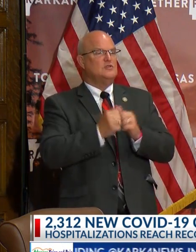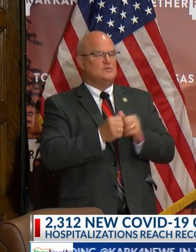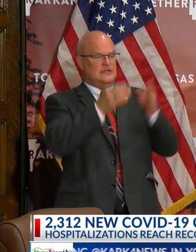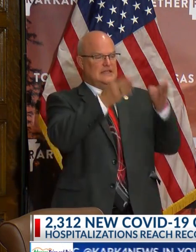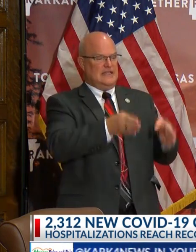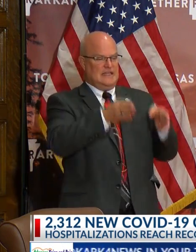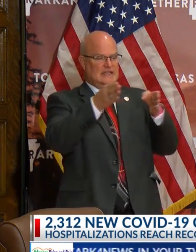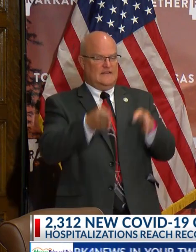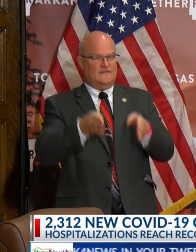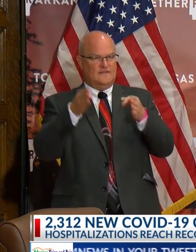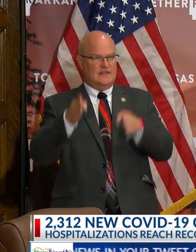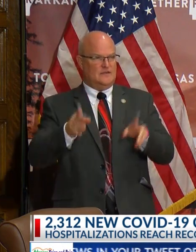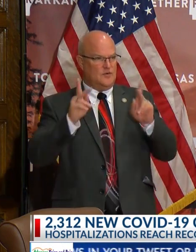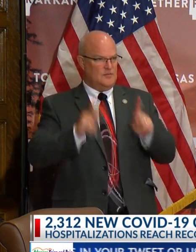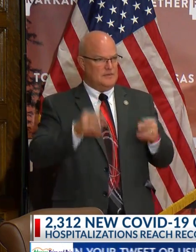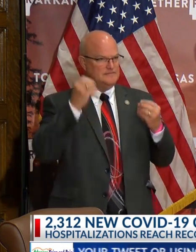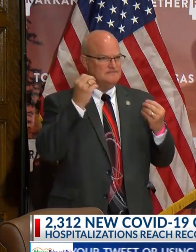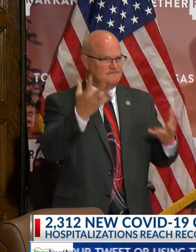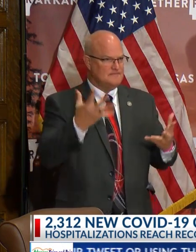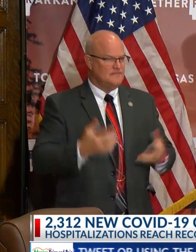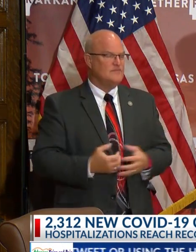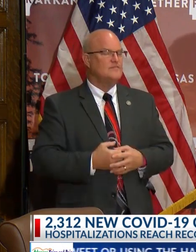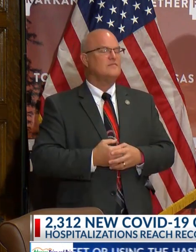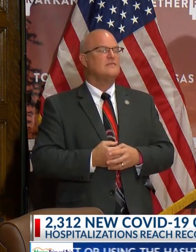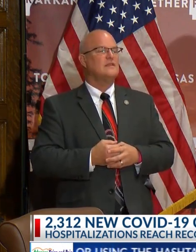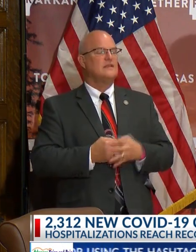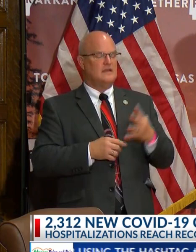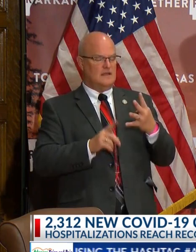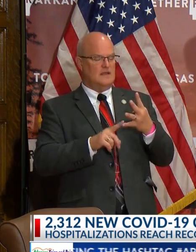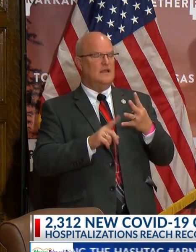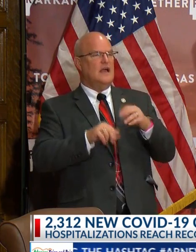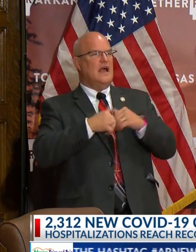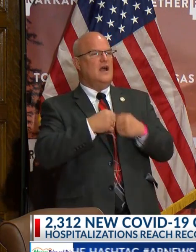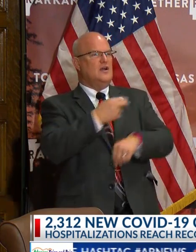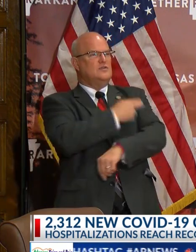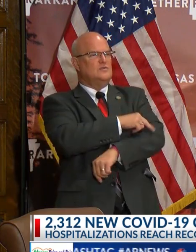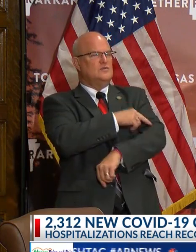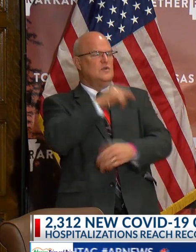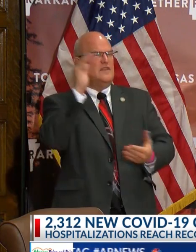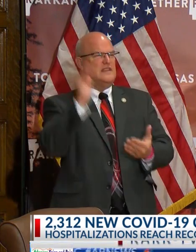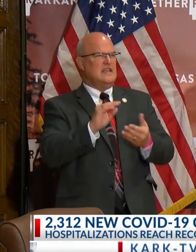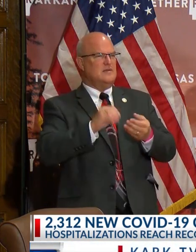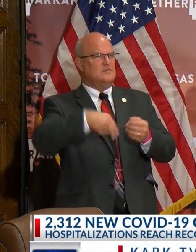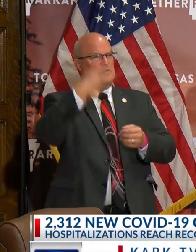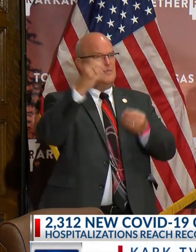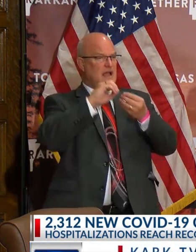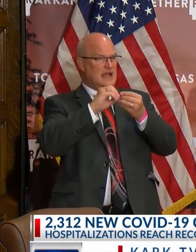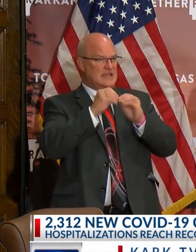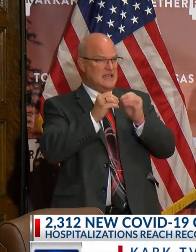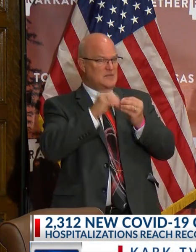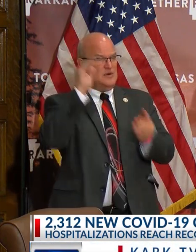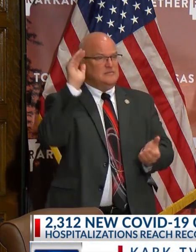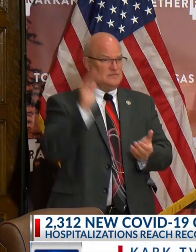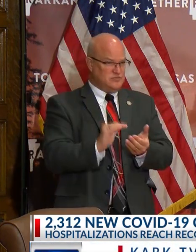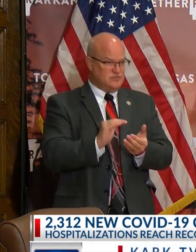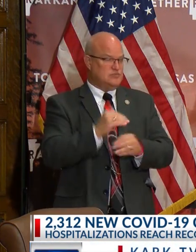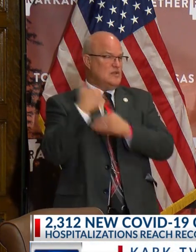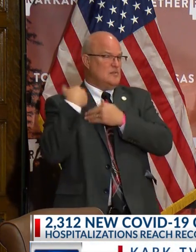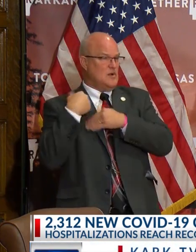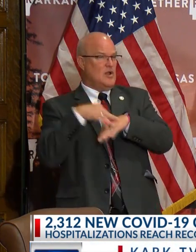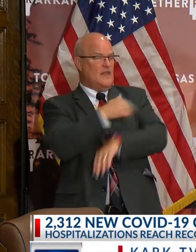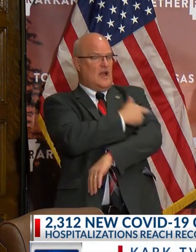disciplines. And then how can we reduce the number of high cases and reduce the burden on our